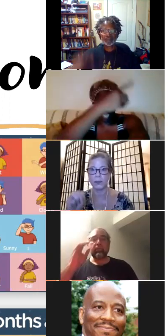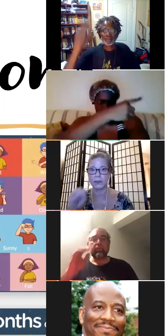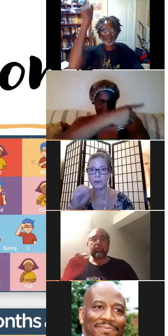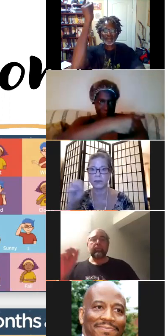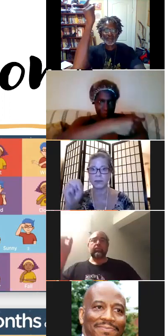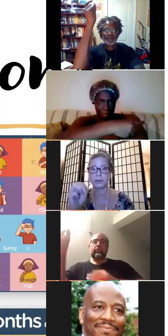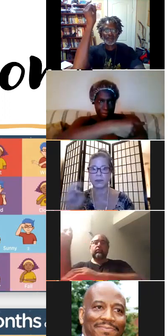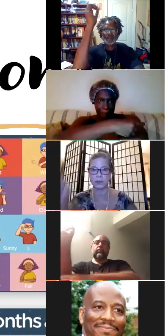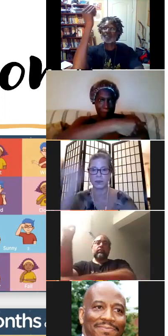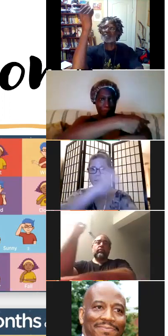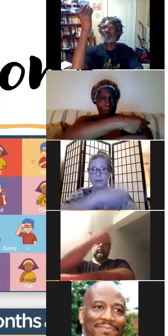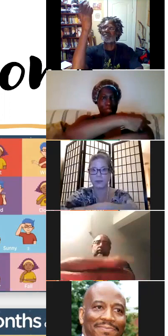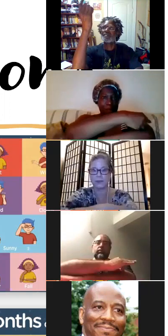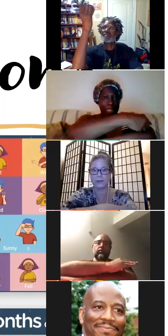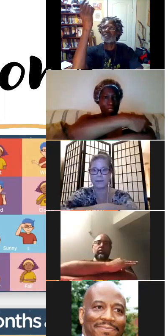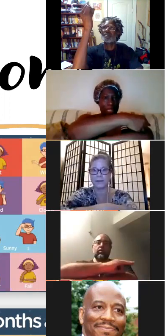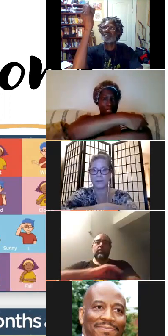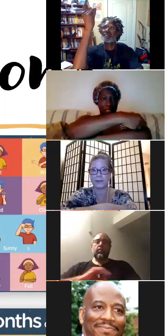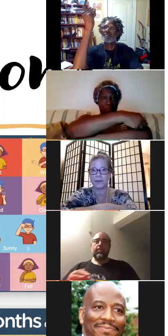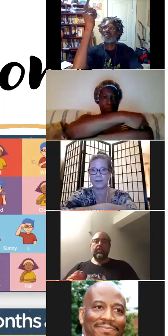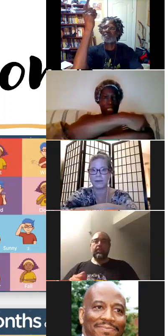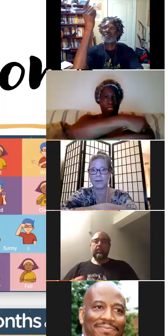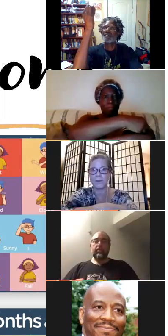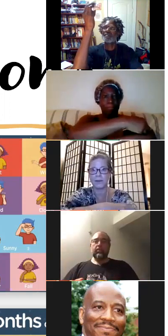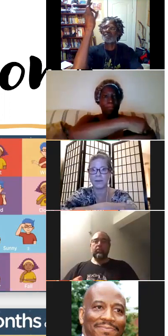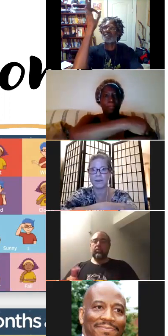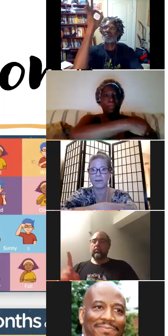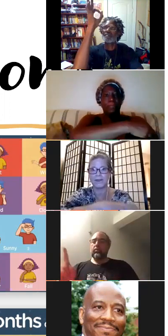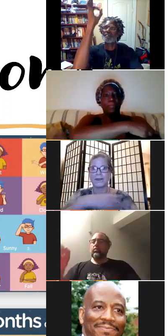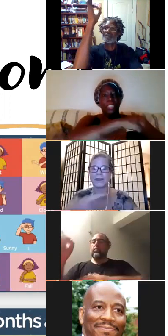day. I'm sorry, my screen is so small.